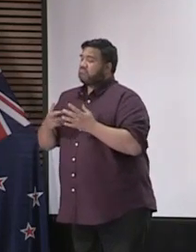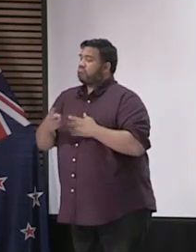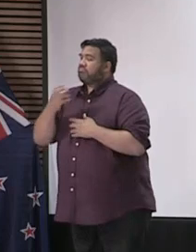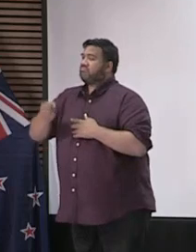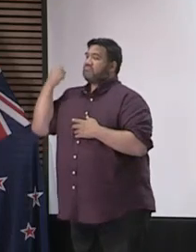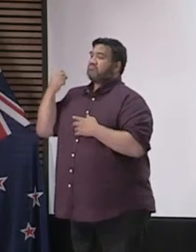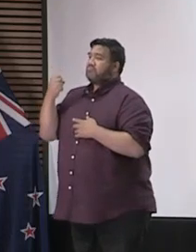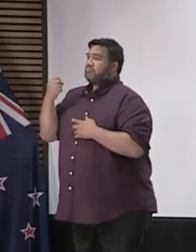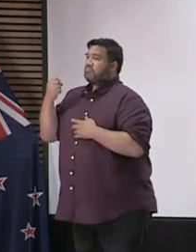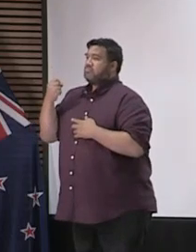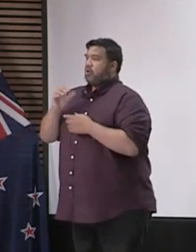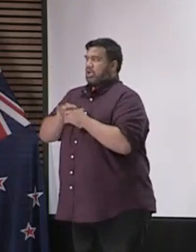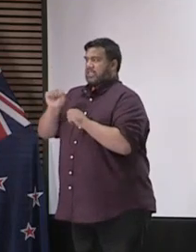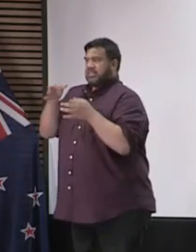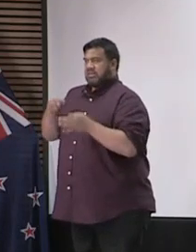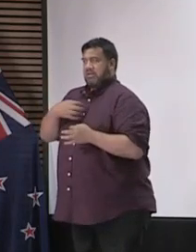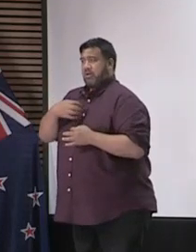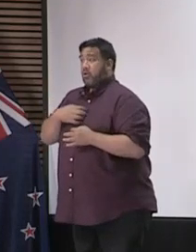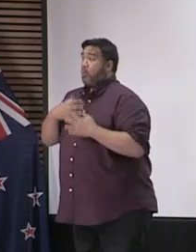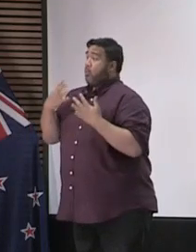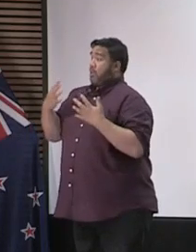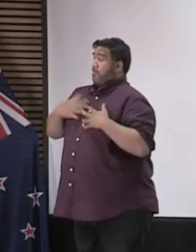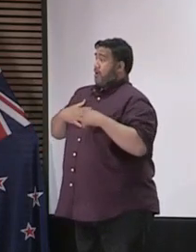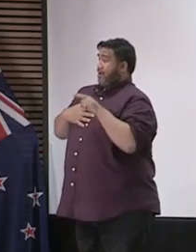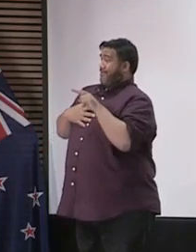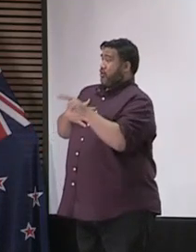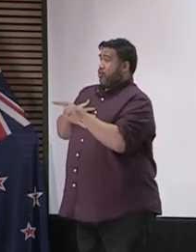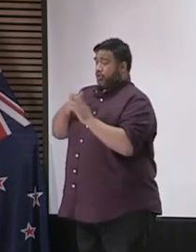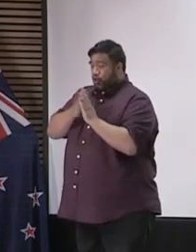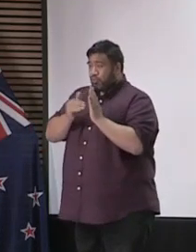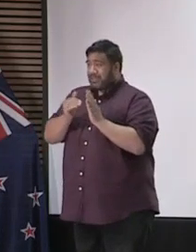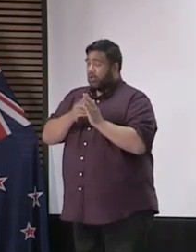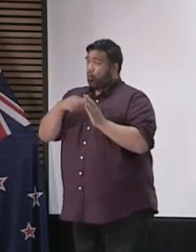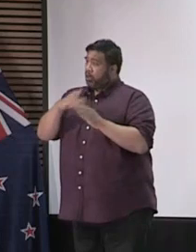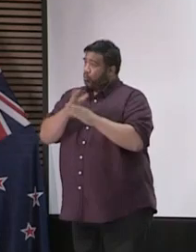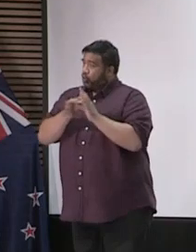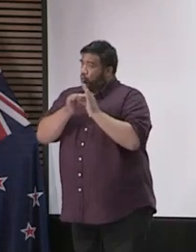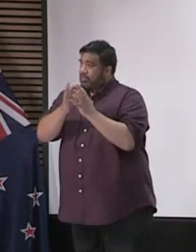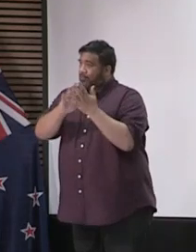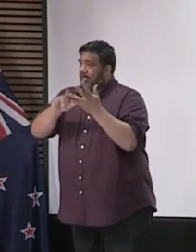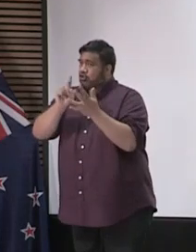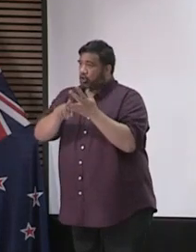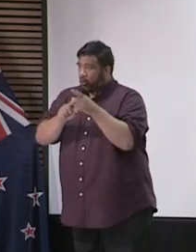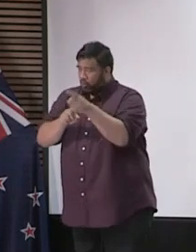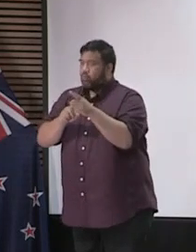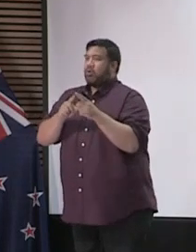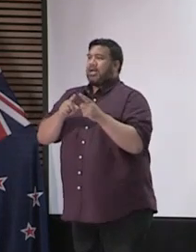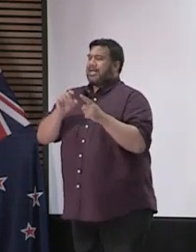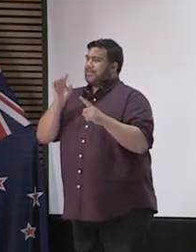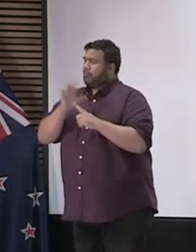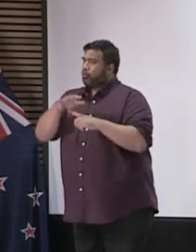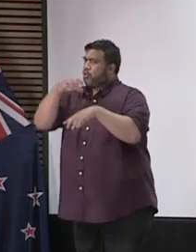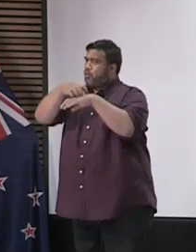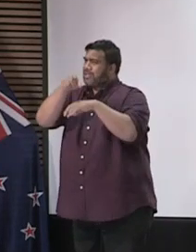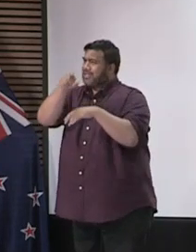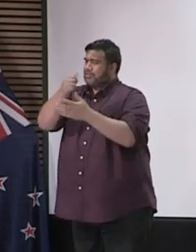New Zealand and those, of course, who engage directly with the World Health Organization is that it's an incredibly important